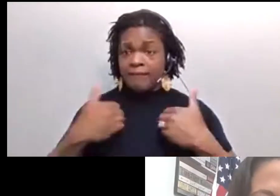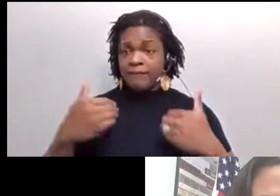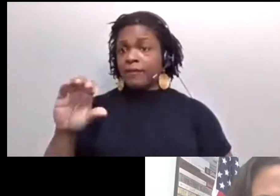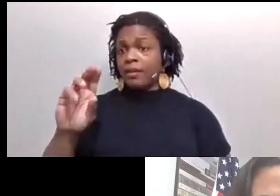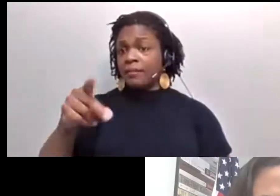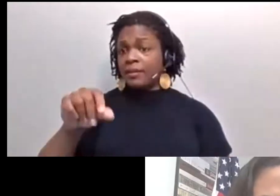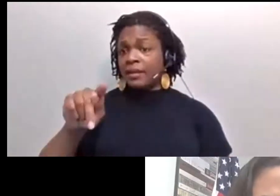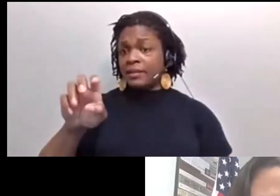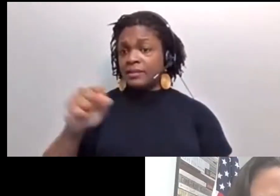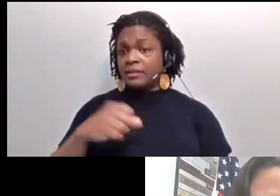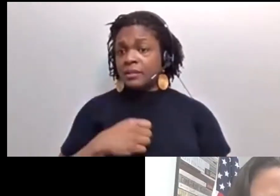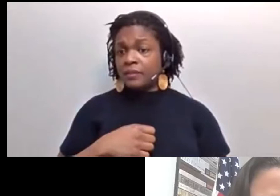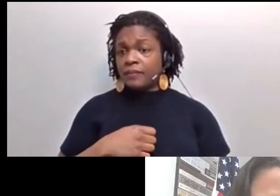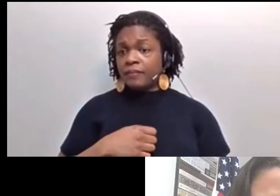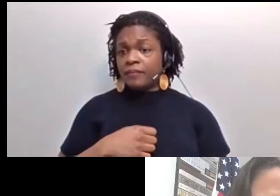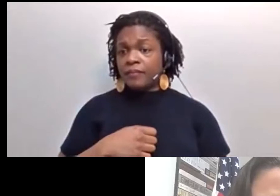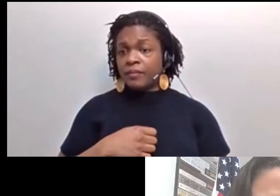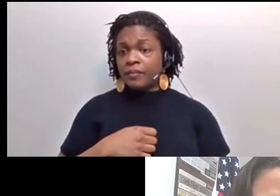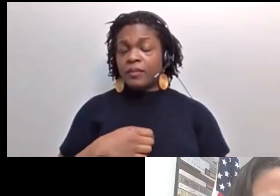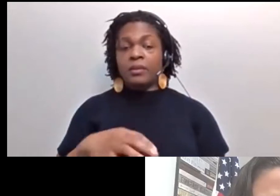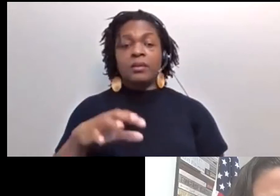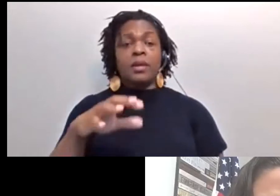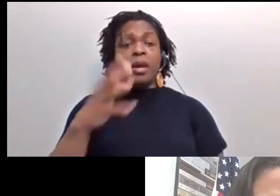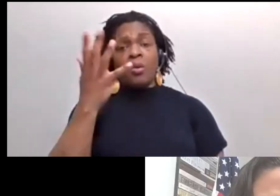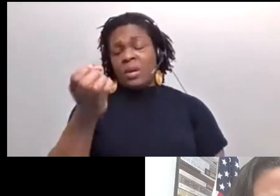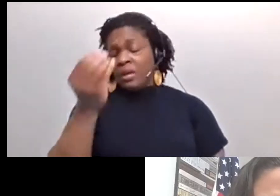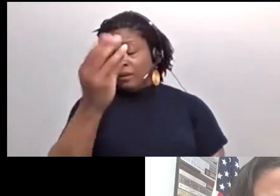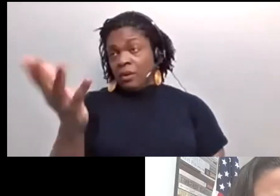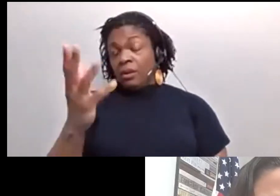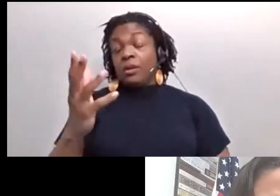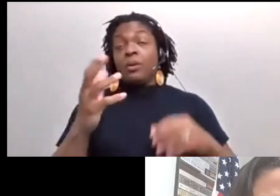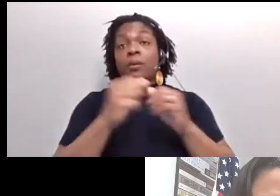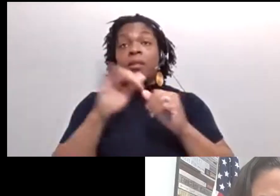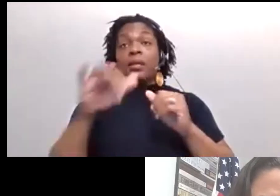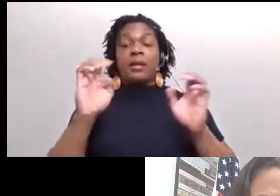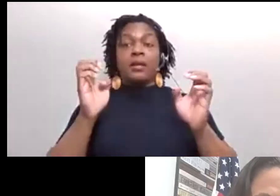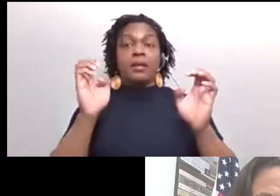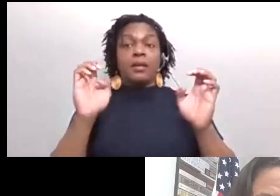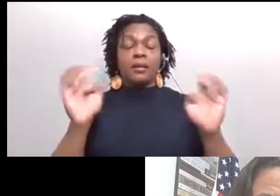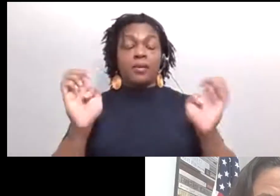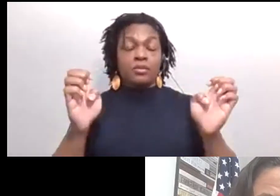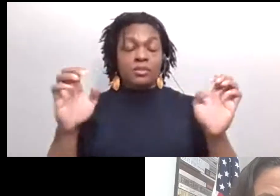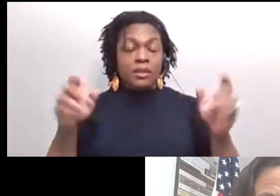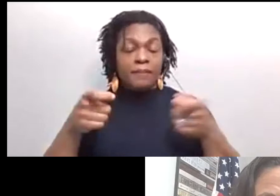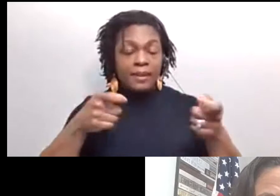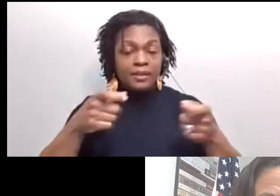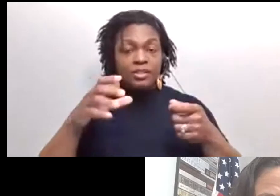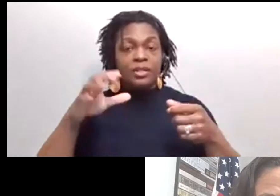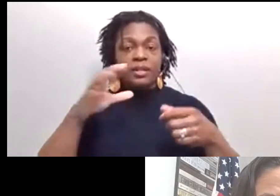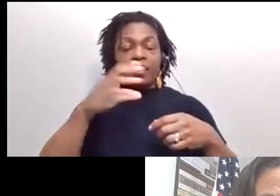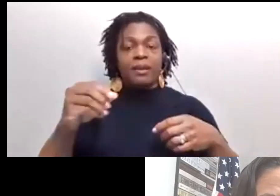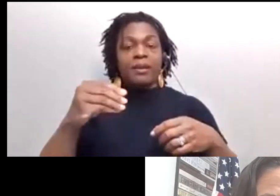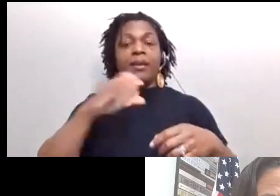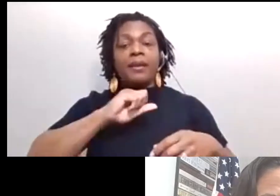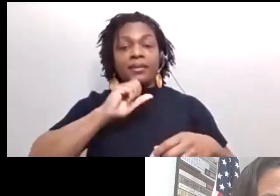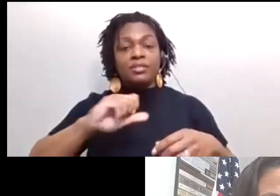And I would just say, as most of you know, with the Emergency Management Disability and Aging Coalition, if we